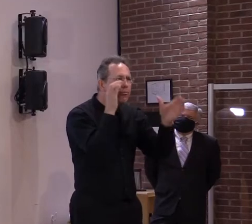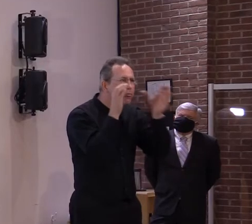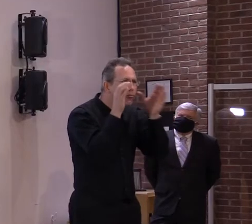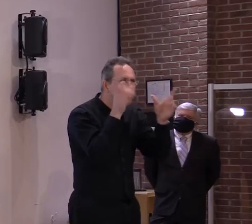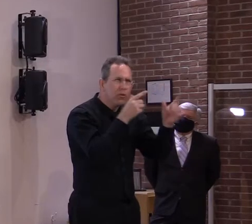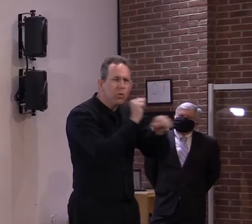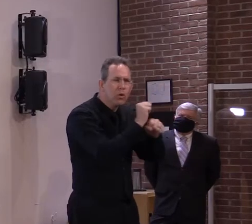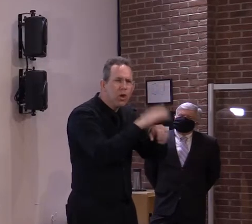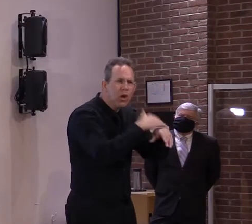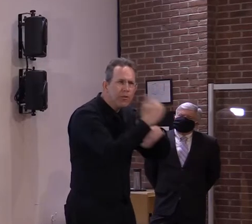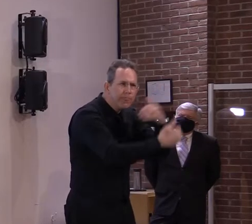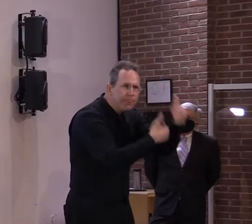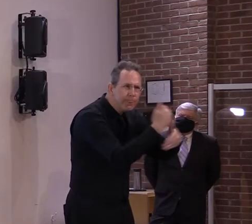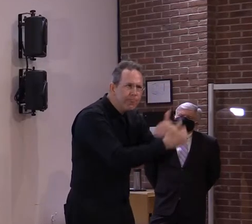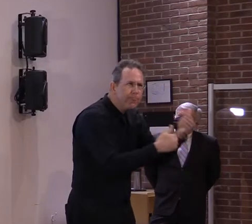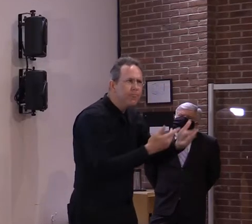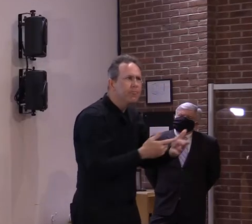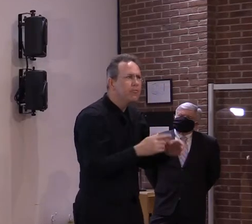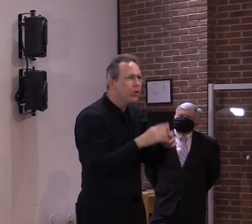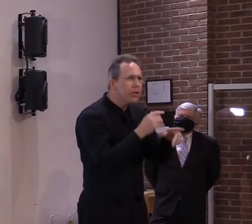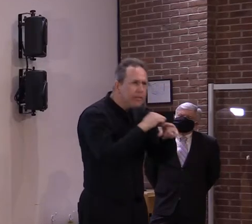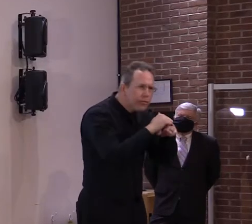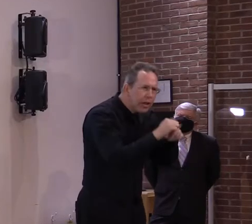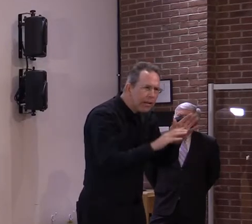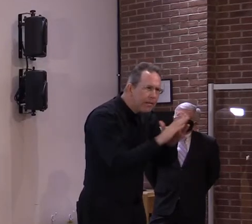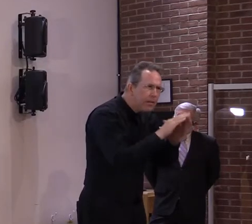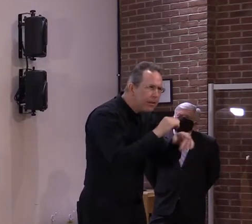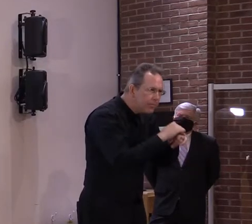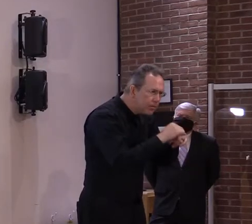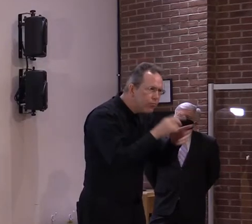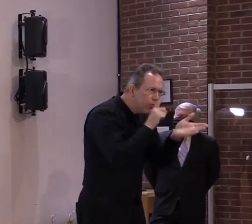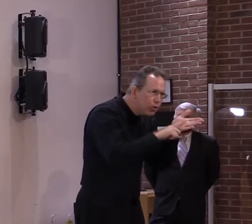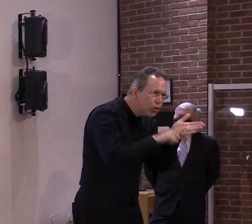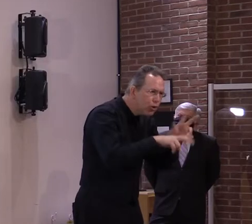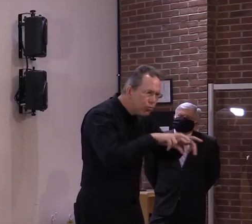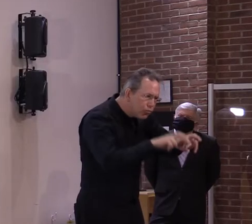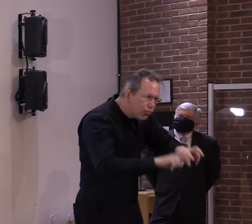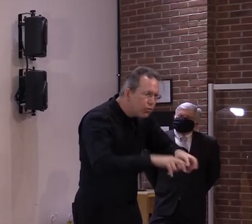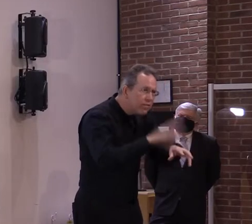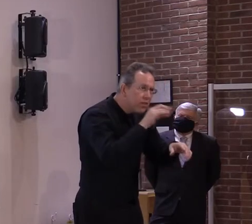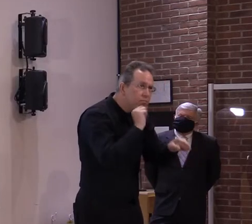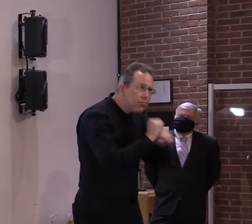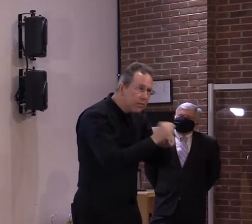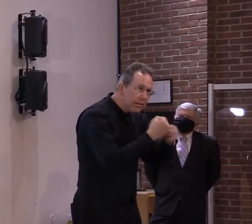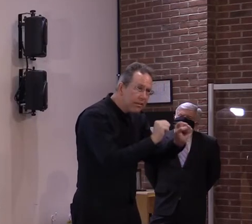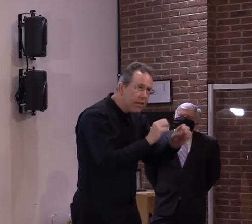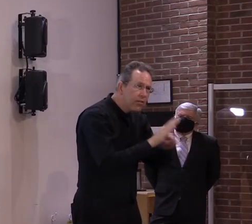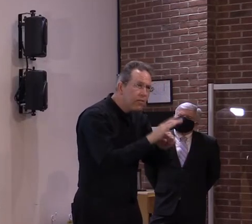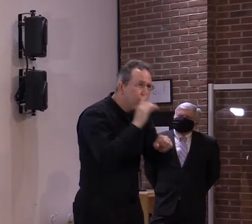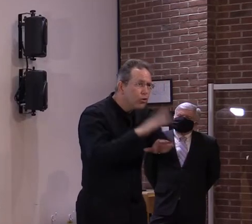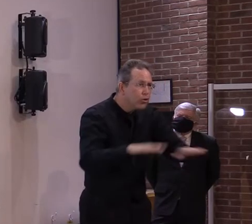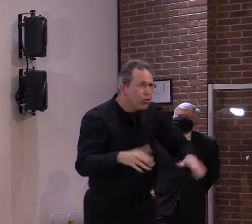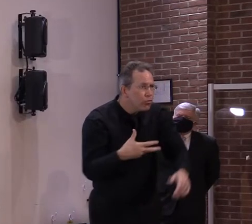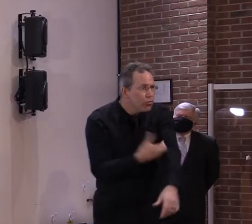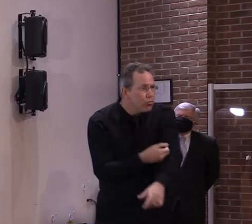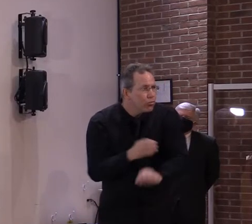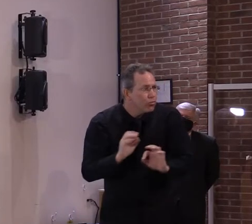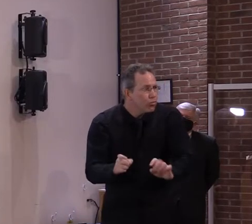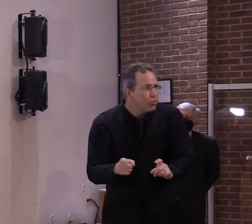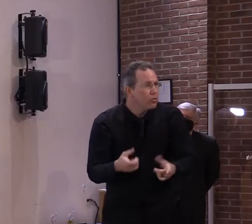that with the trials, and we feel that we're going to be in a really, really good spot by the 4th of July.